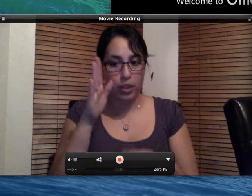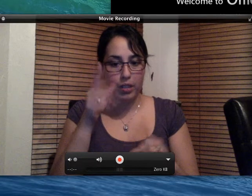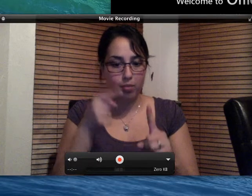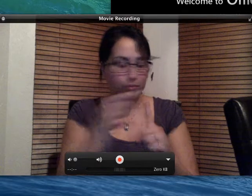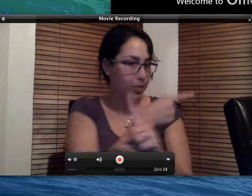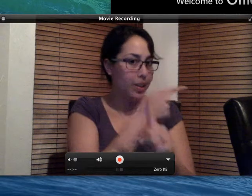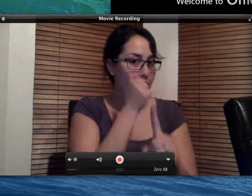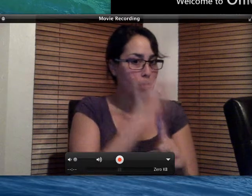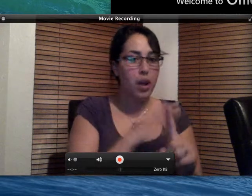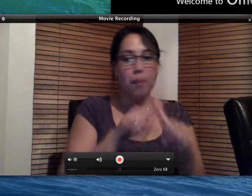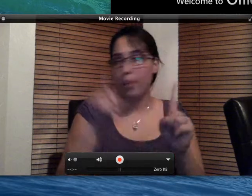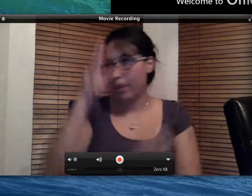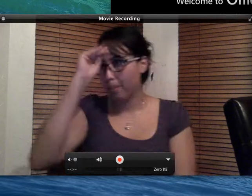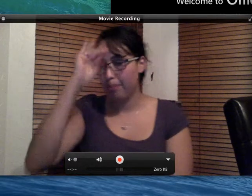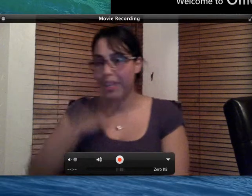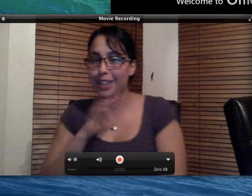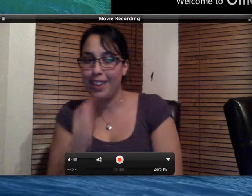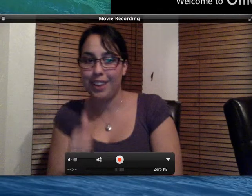Thank you very much.